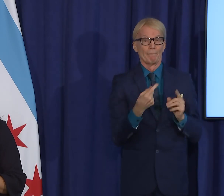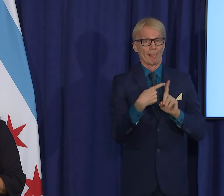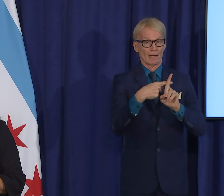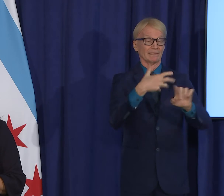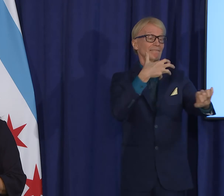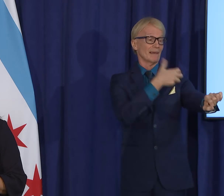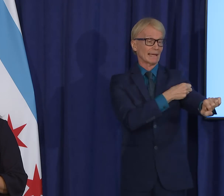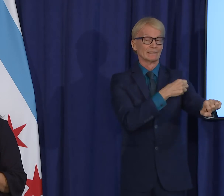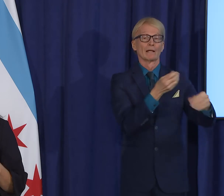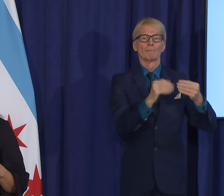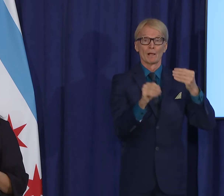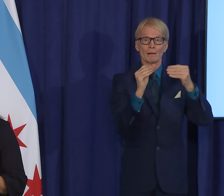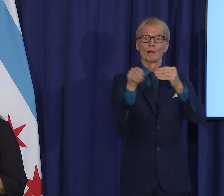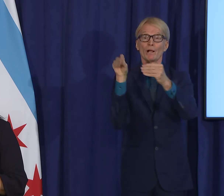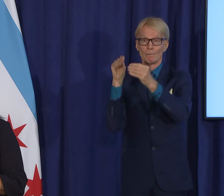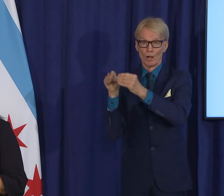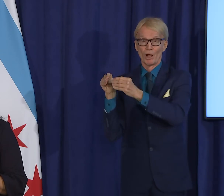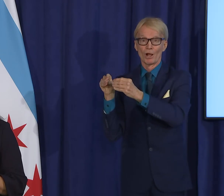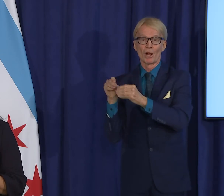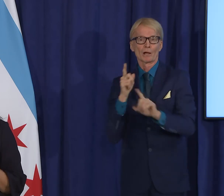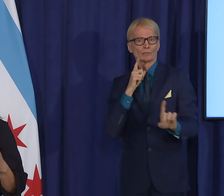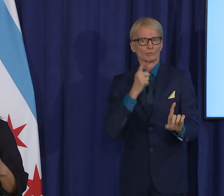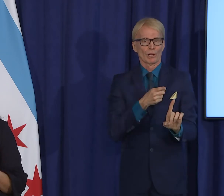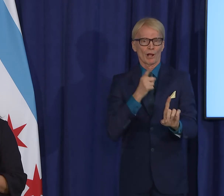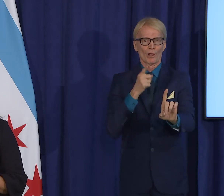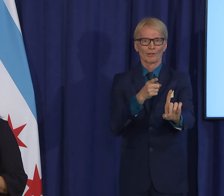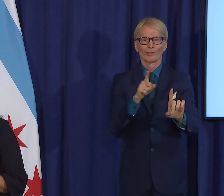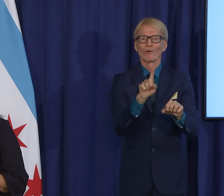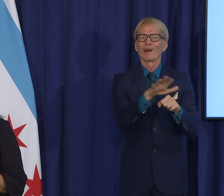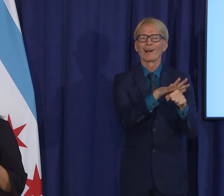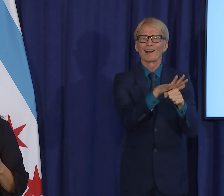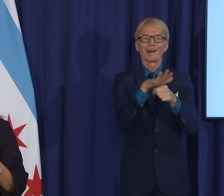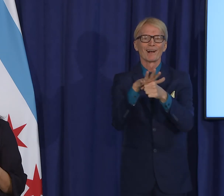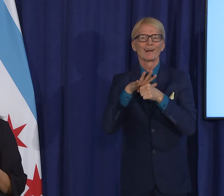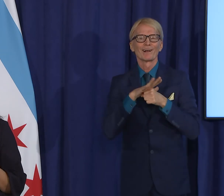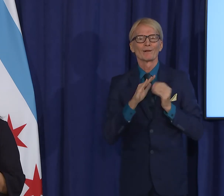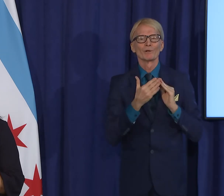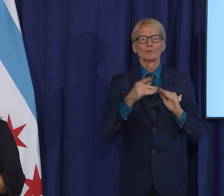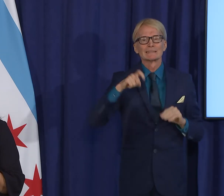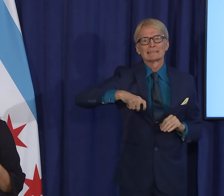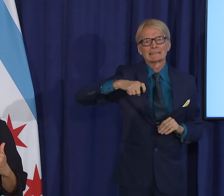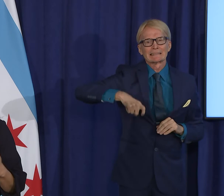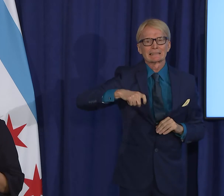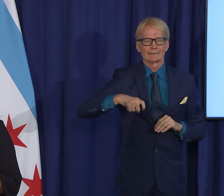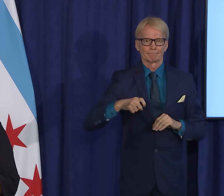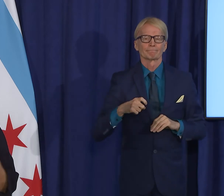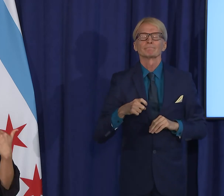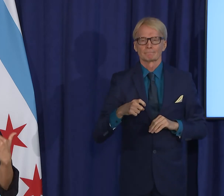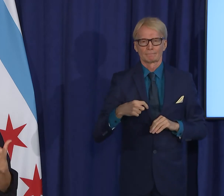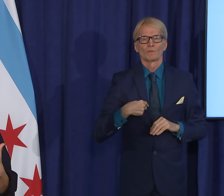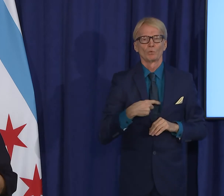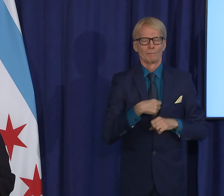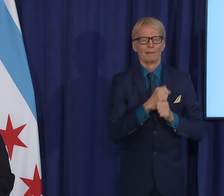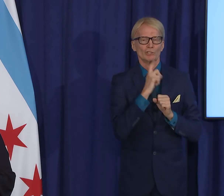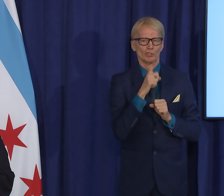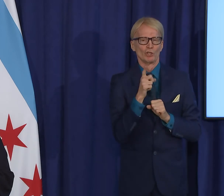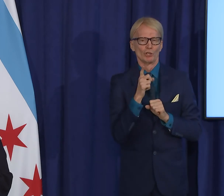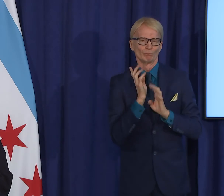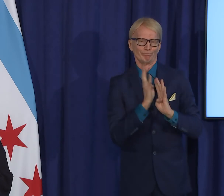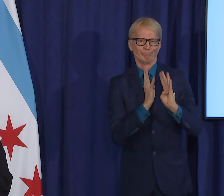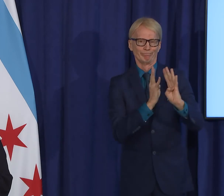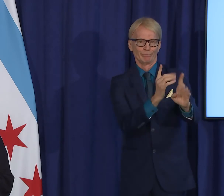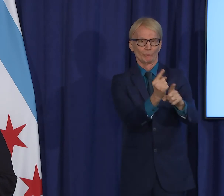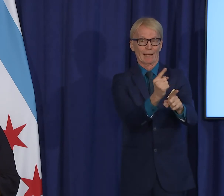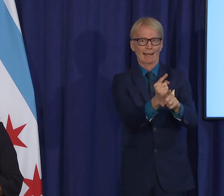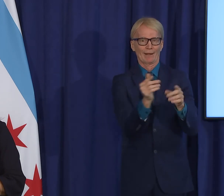residents across the city and really targeting our areas of need have really helped to make sure that we're all moving in the same direction,